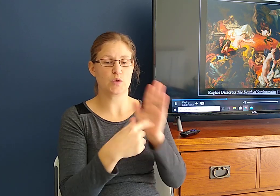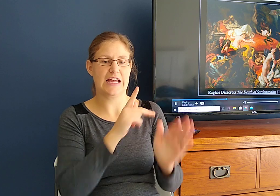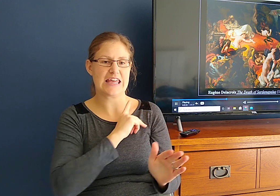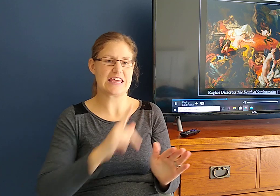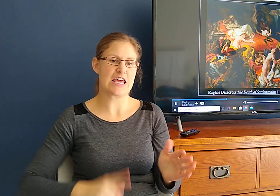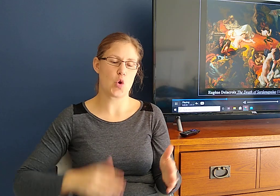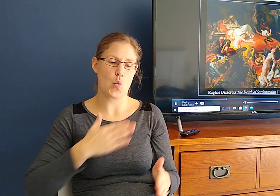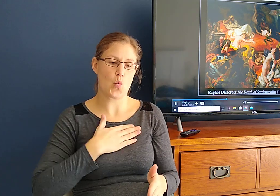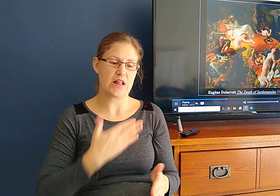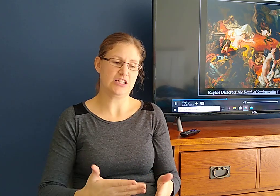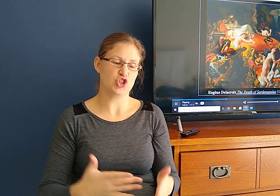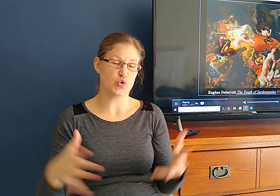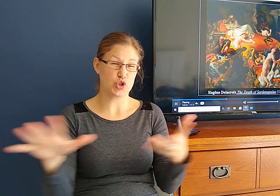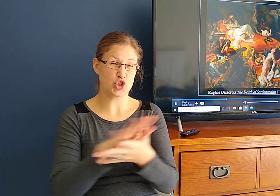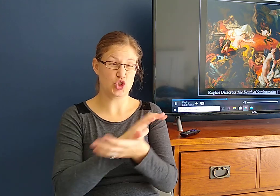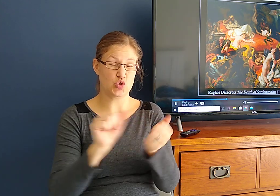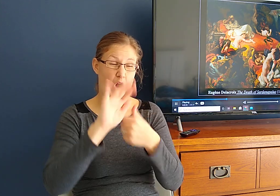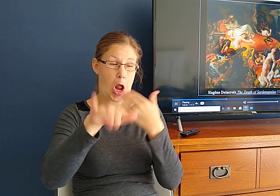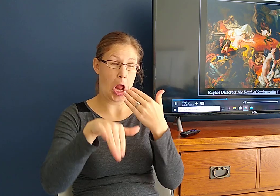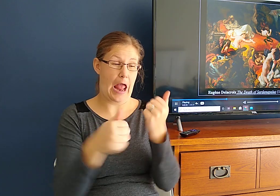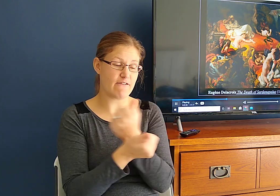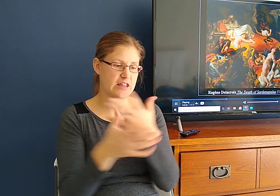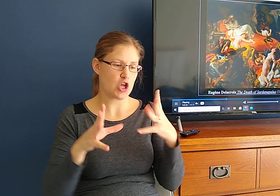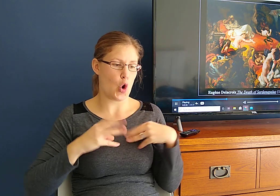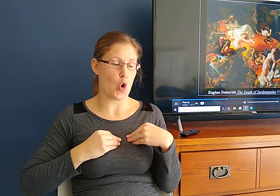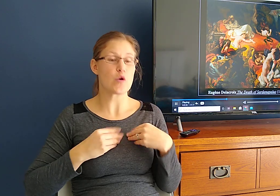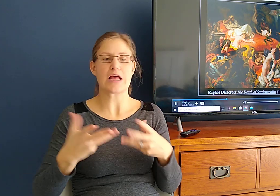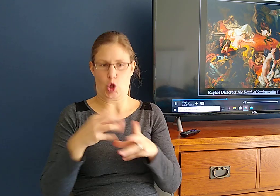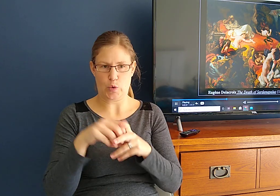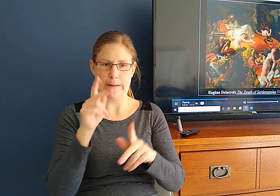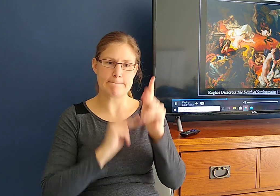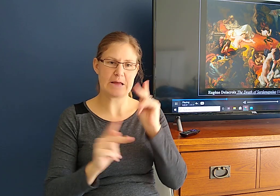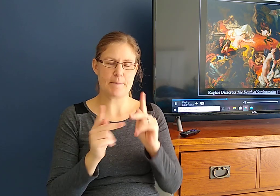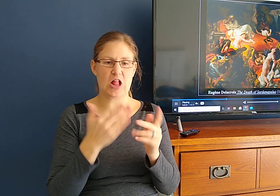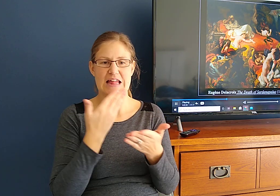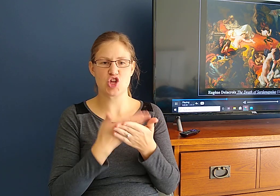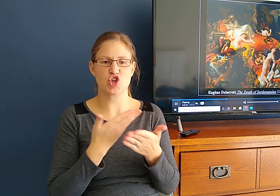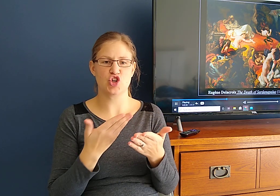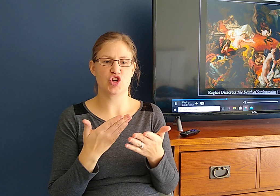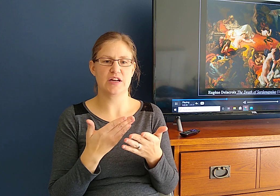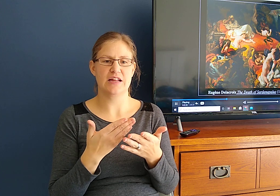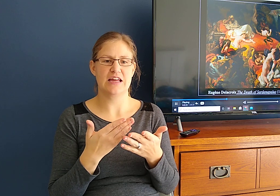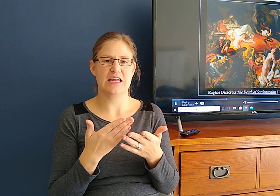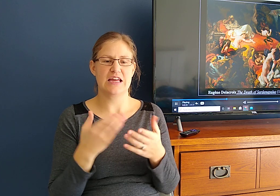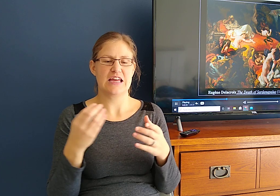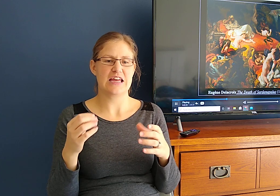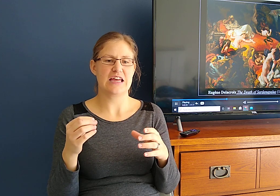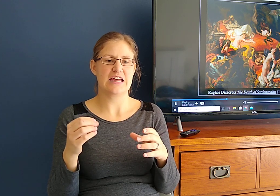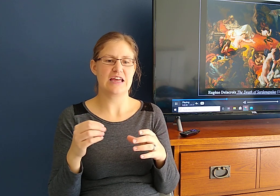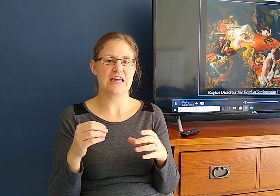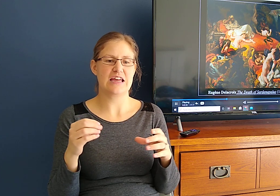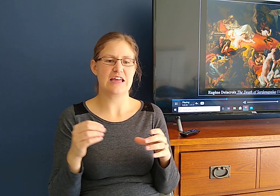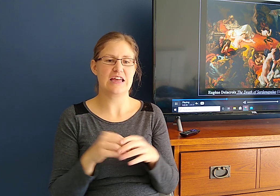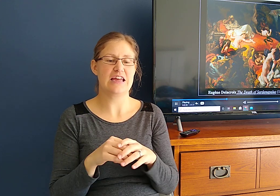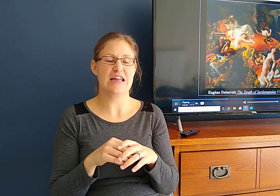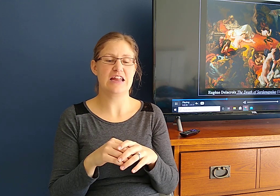possessions, including people and luxurious goods, in a funerary pyre of gore